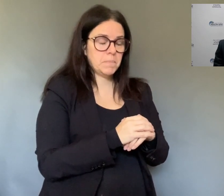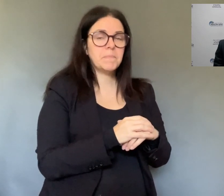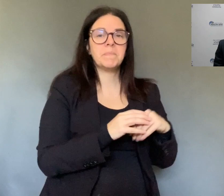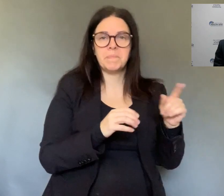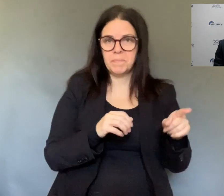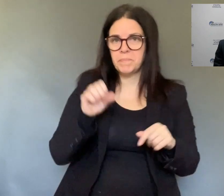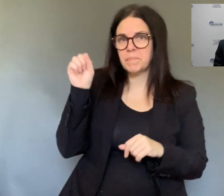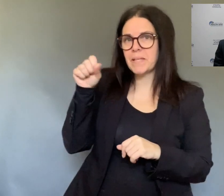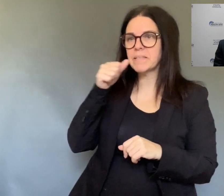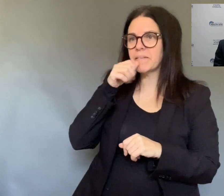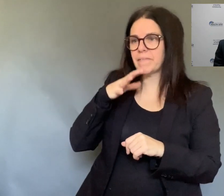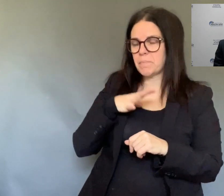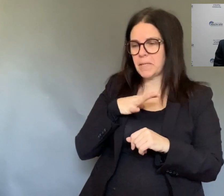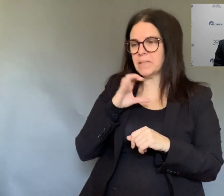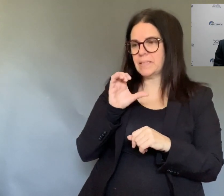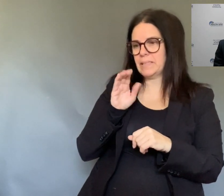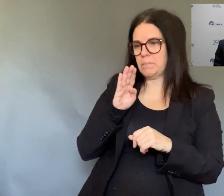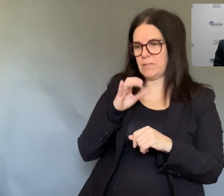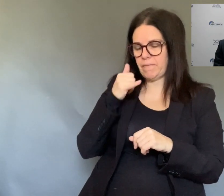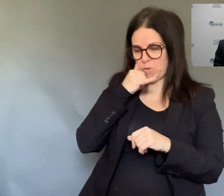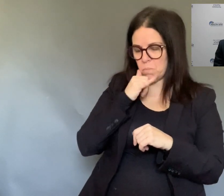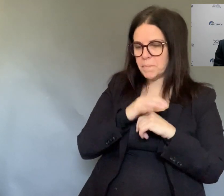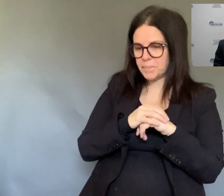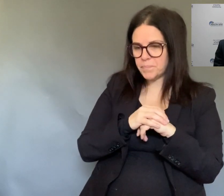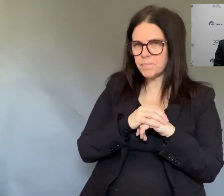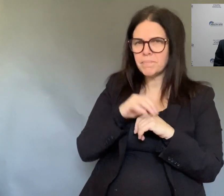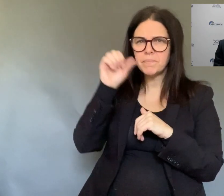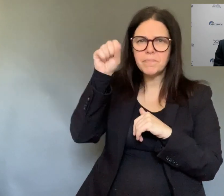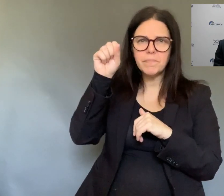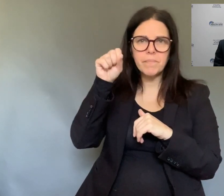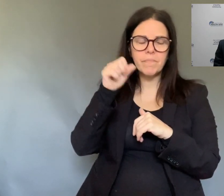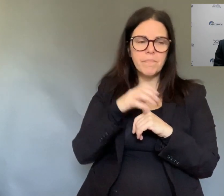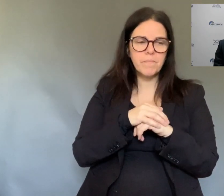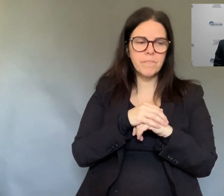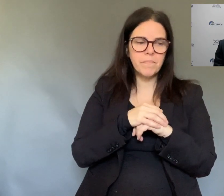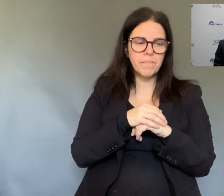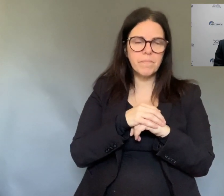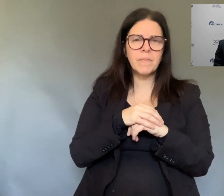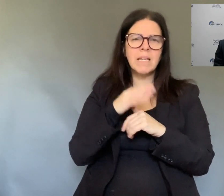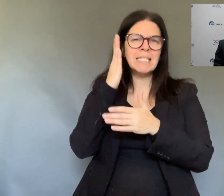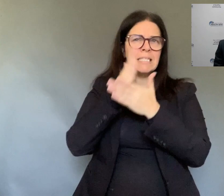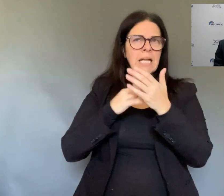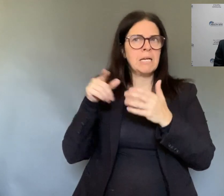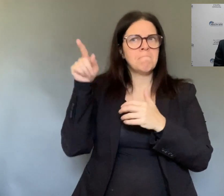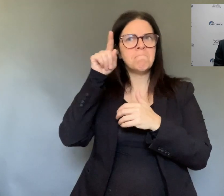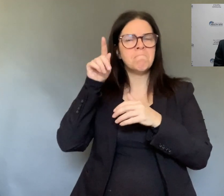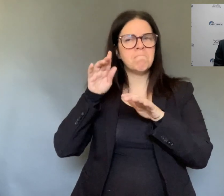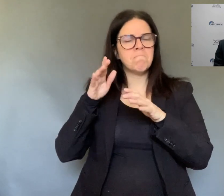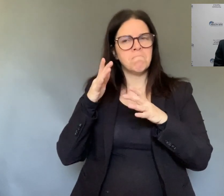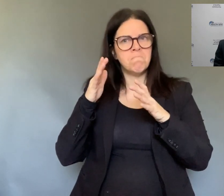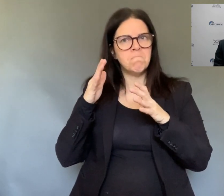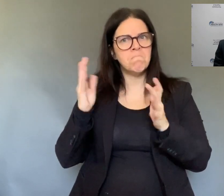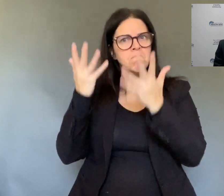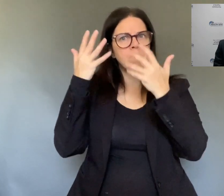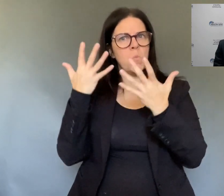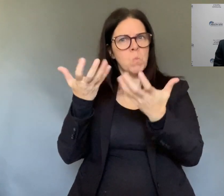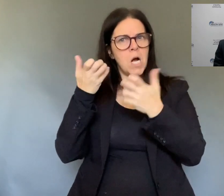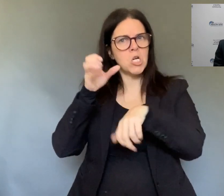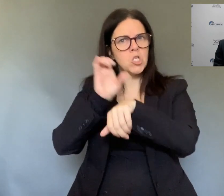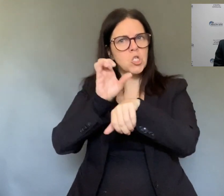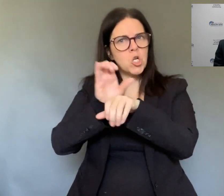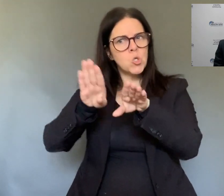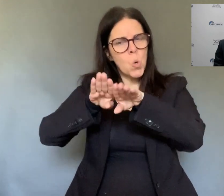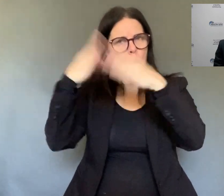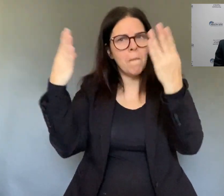Yes, we have been talking with a few people who are pushing to reopen churches. Do you have any concerns about people returning